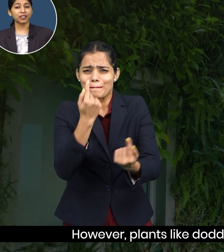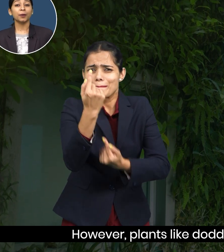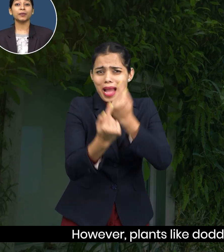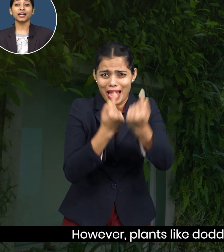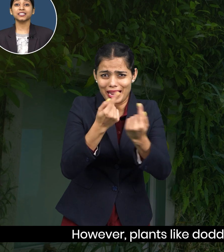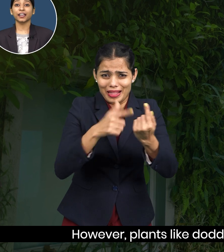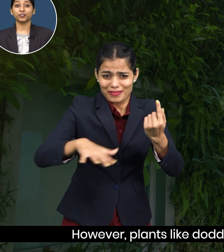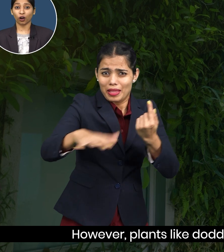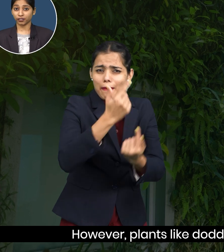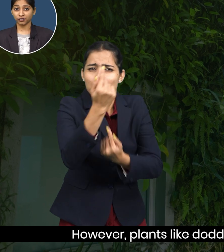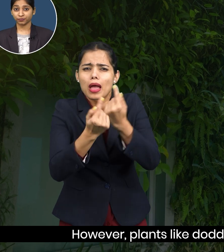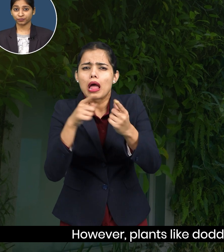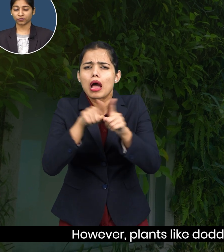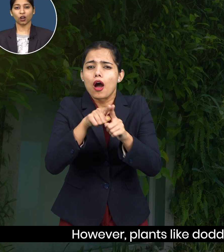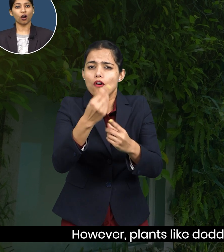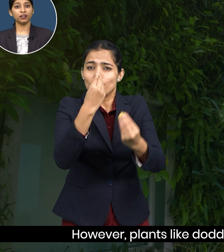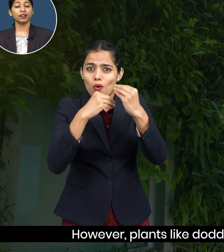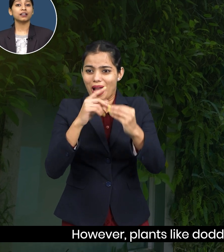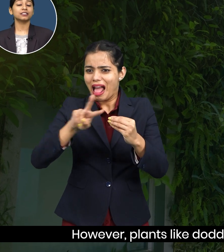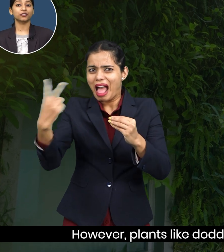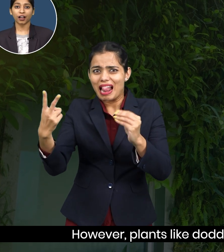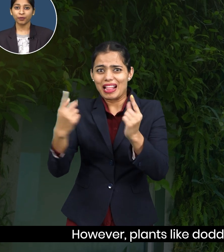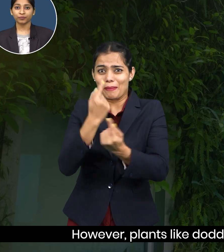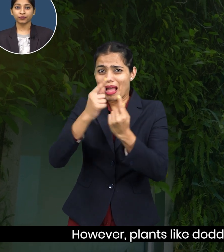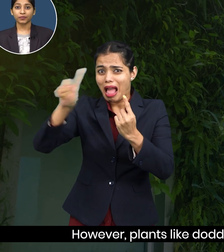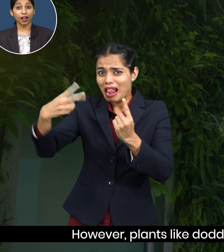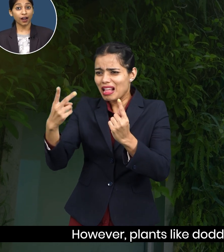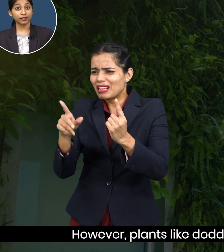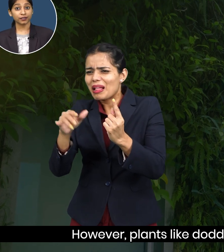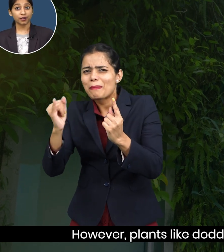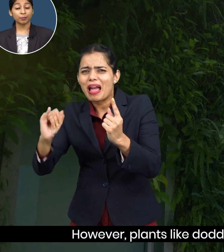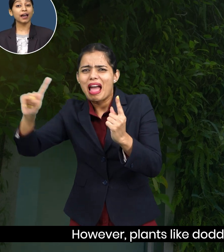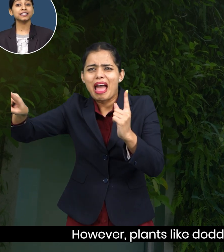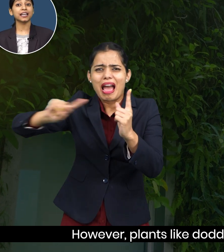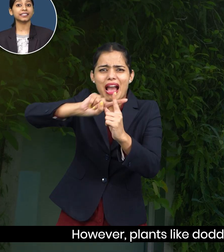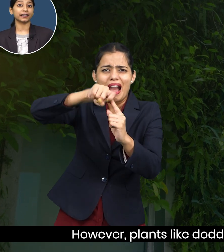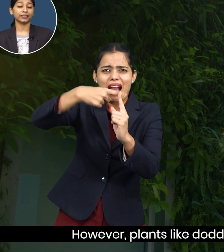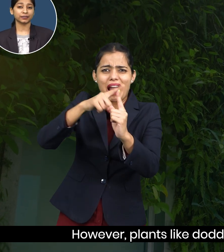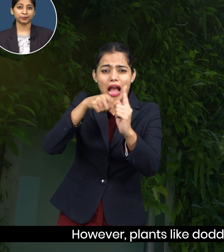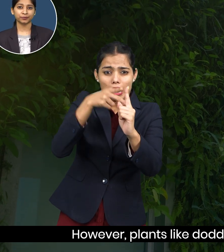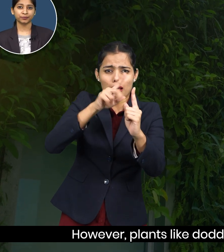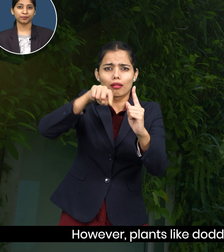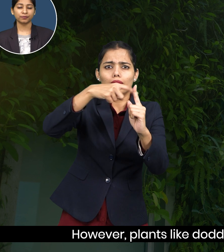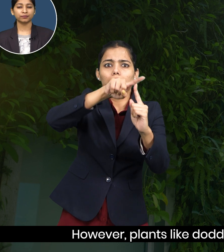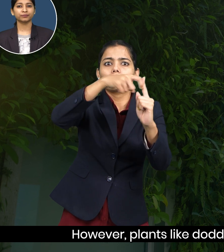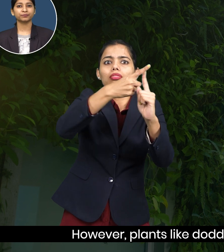However, plants like dodder or cuscuta are parasitic.